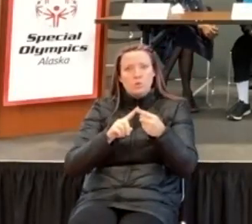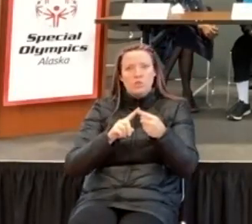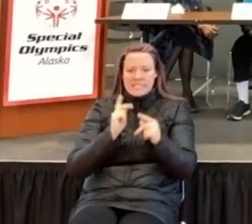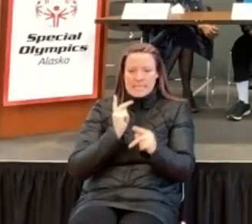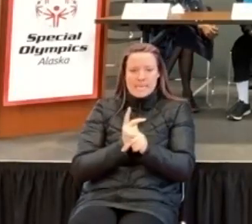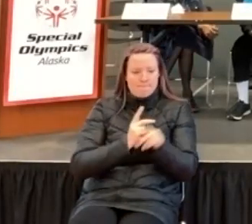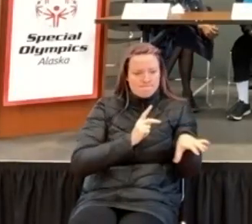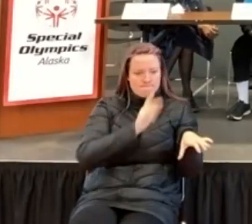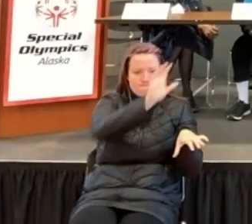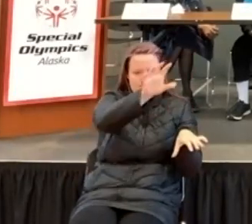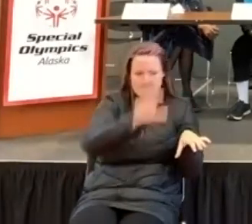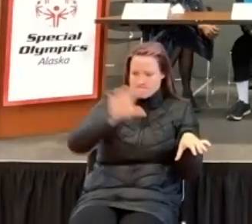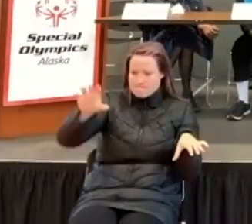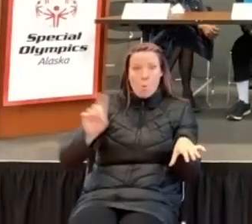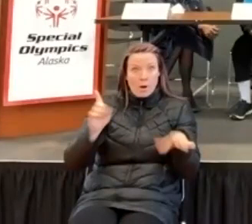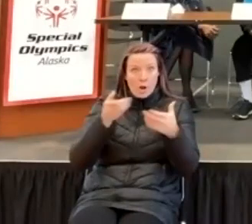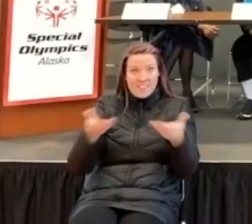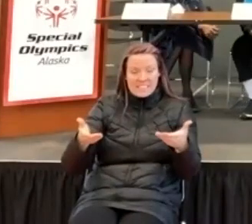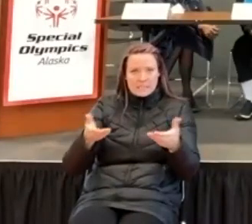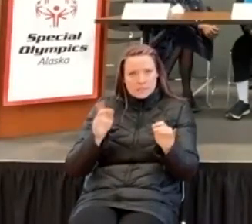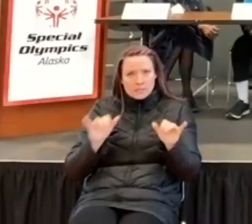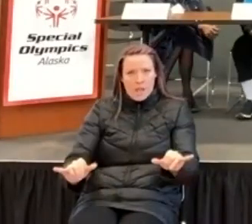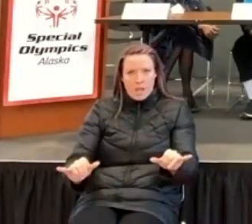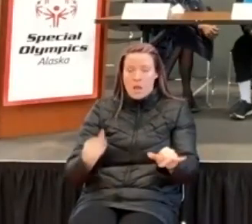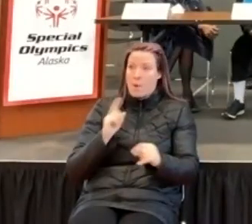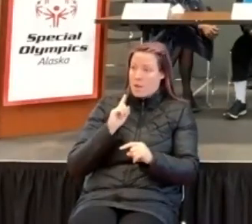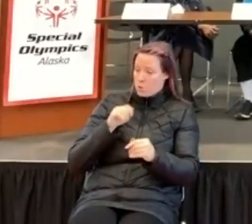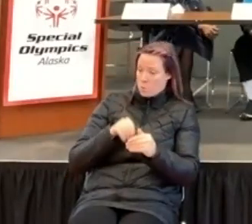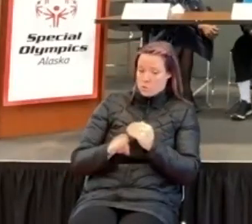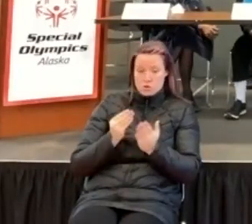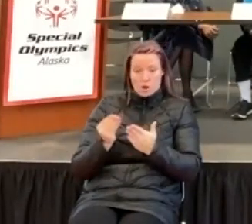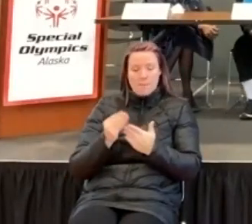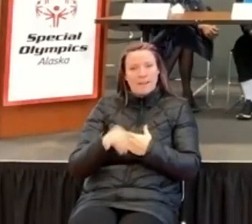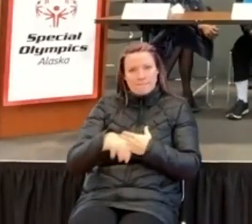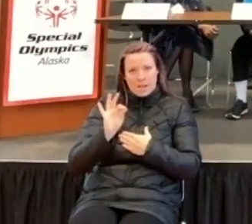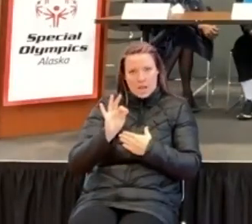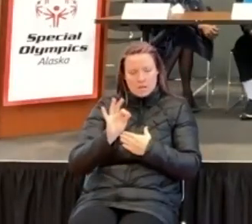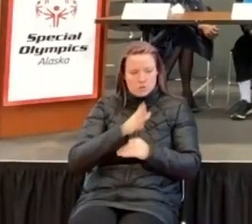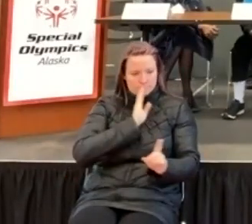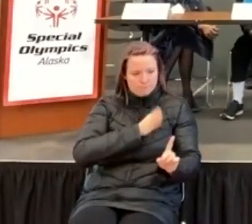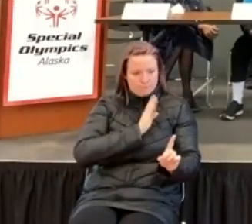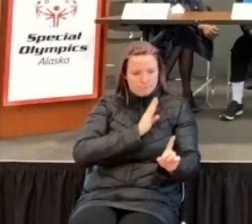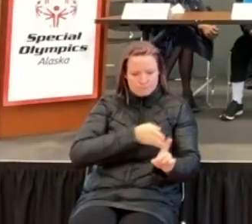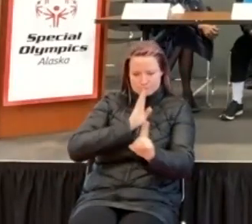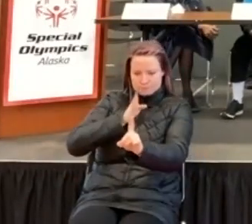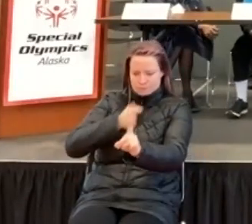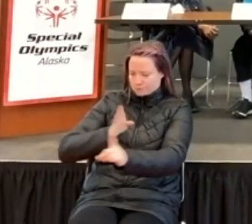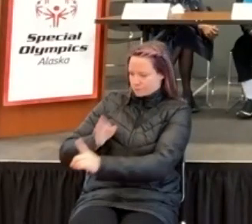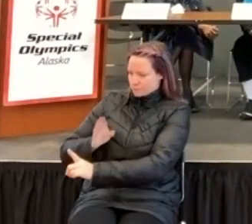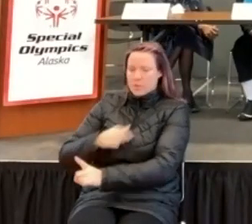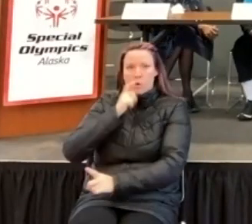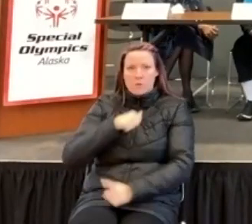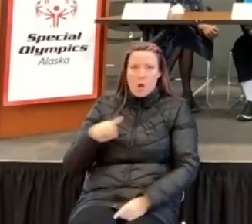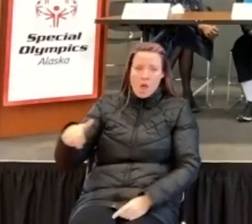the configuration that they set up so that as we go to shop, we can find what we need in with the least amount of